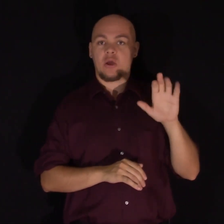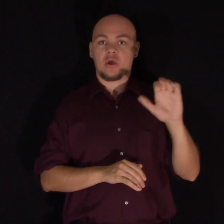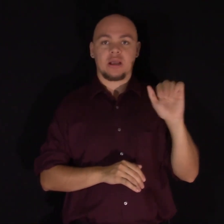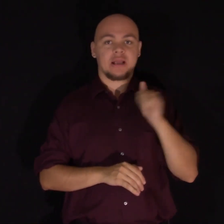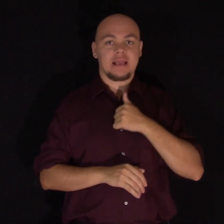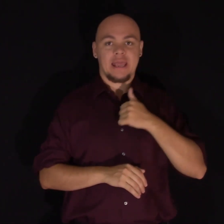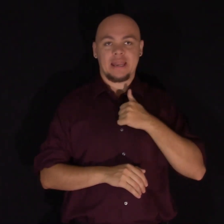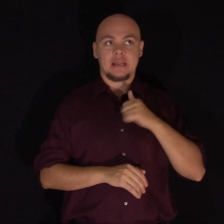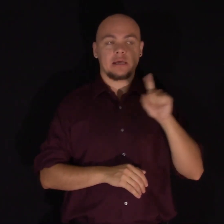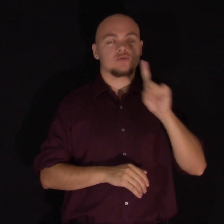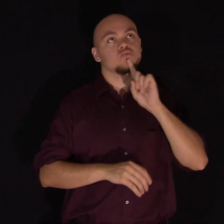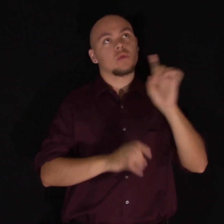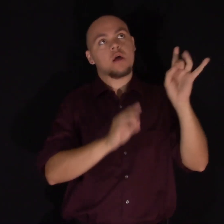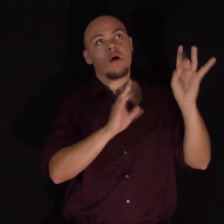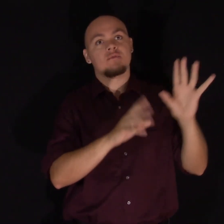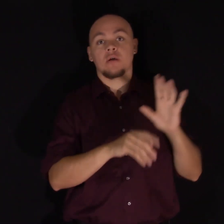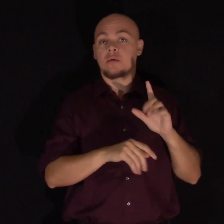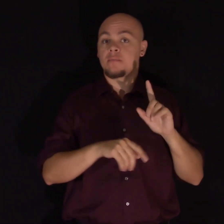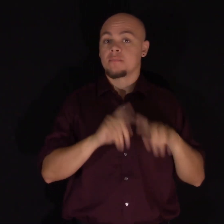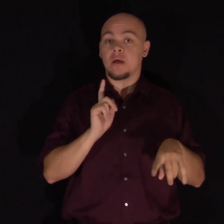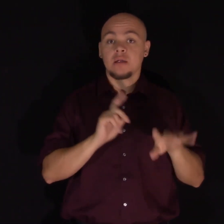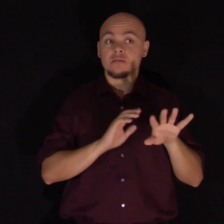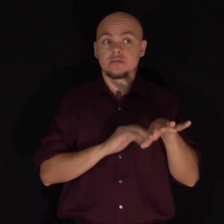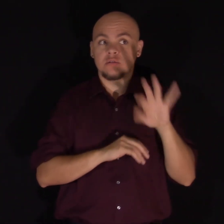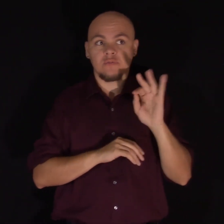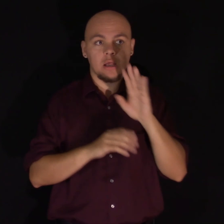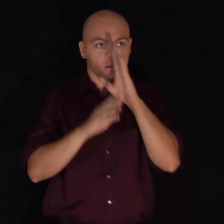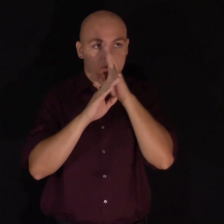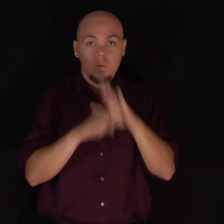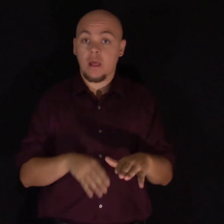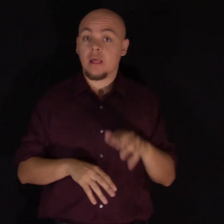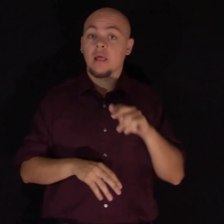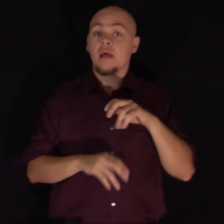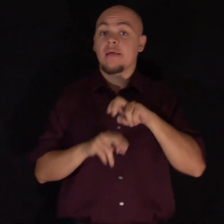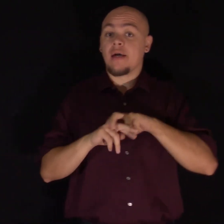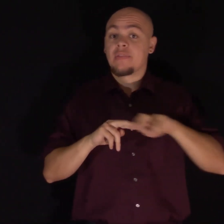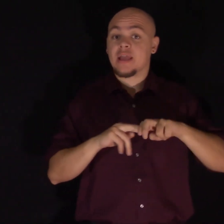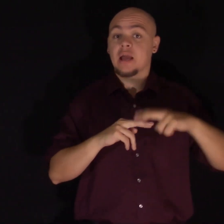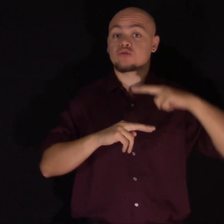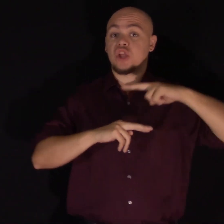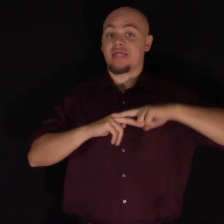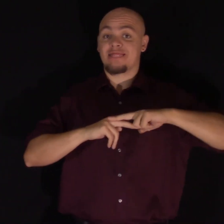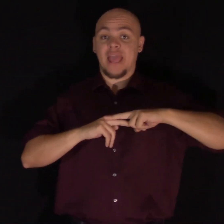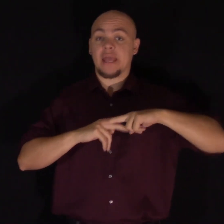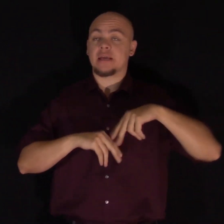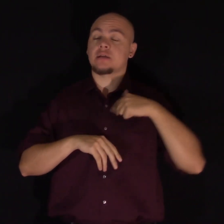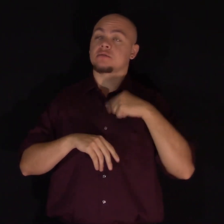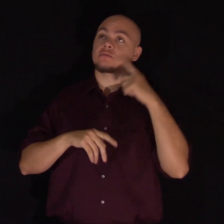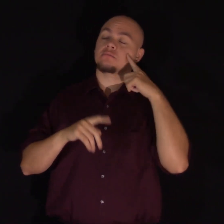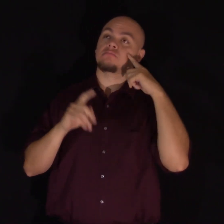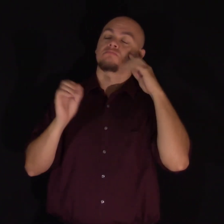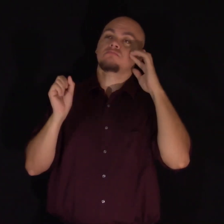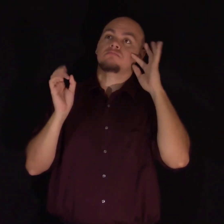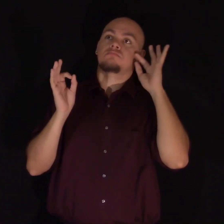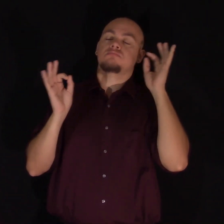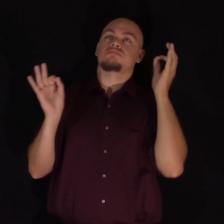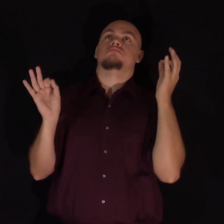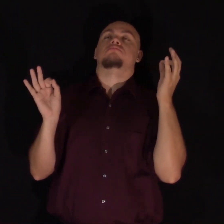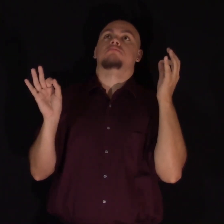But rediscover boredom just for a few minutes. Lay on the couch, and where does your mind go? And scatter your